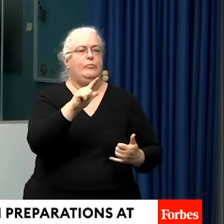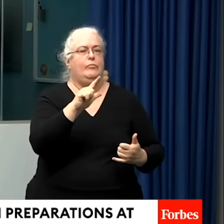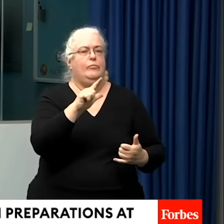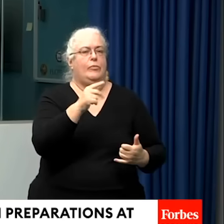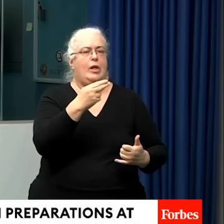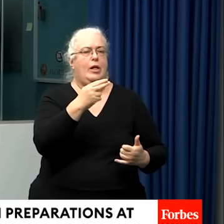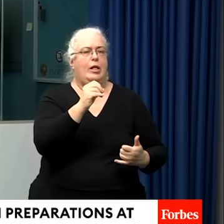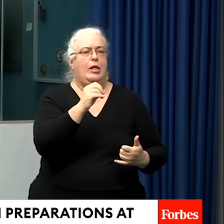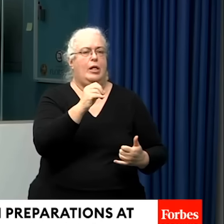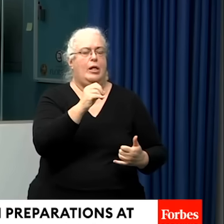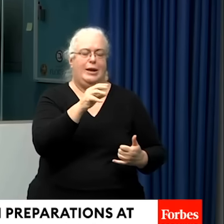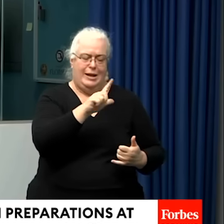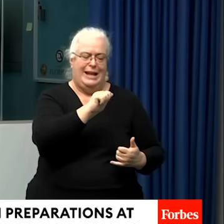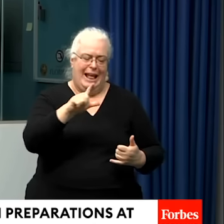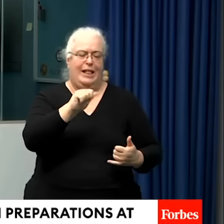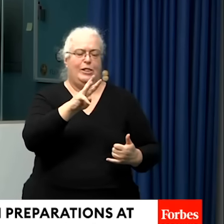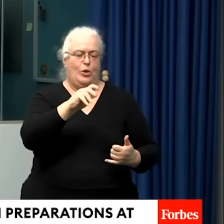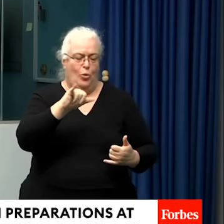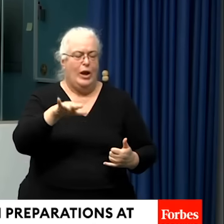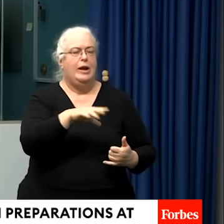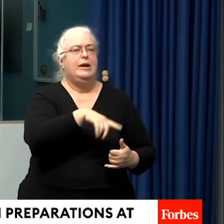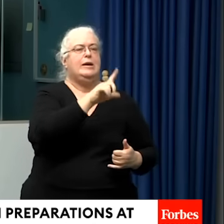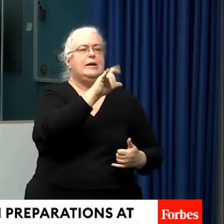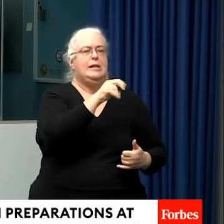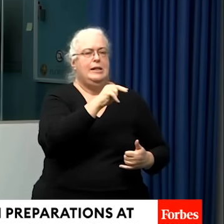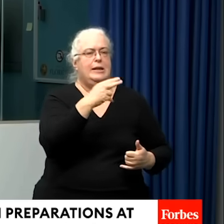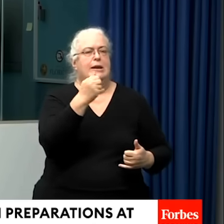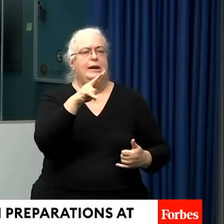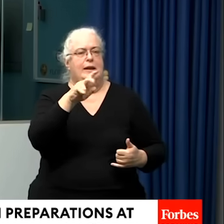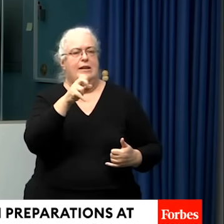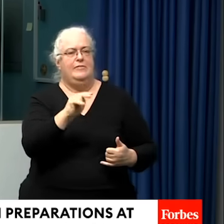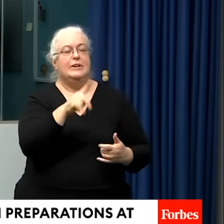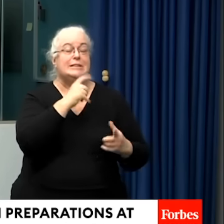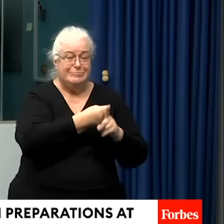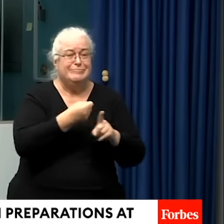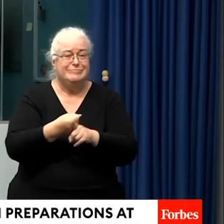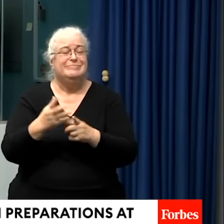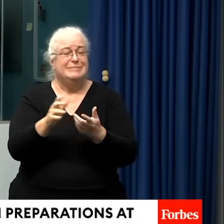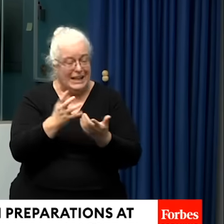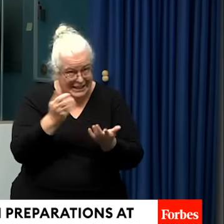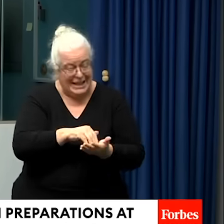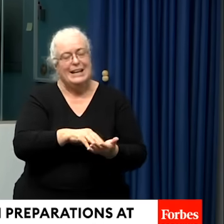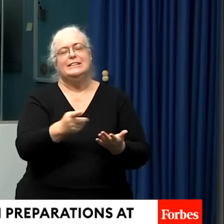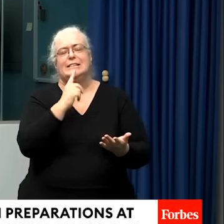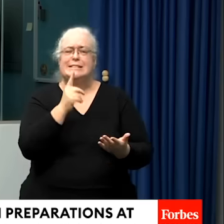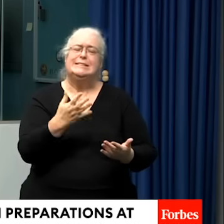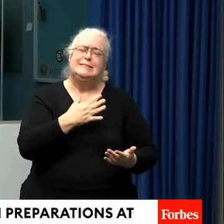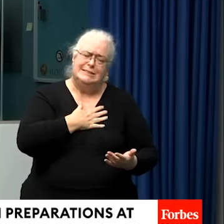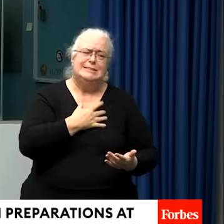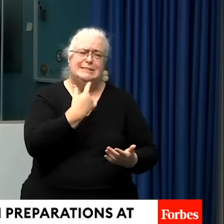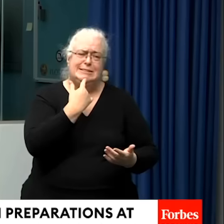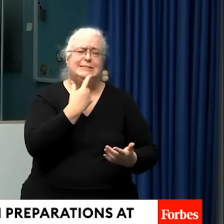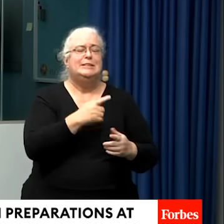Haven, got some additional damage. So it's discouraging. But again,